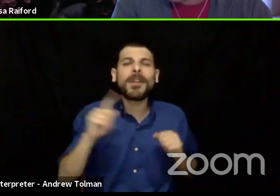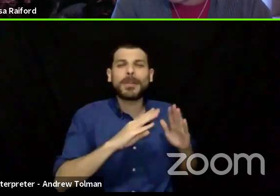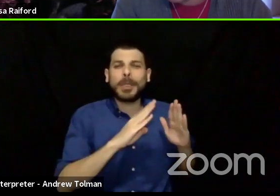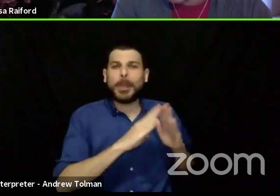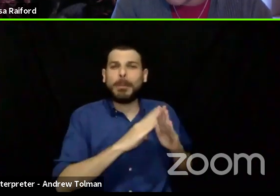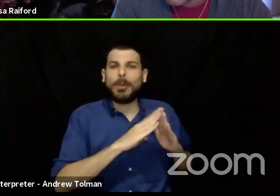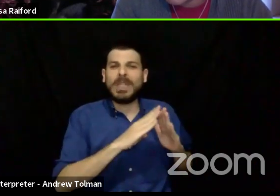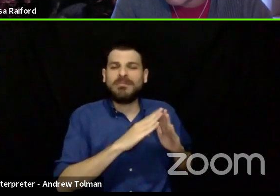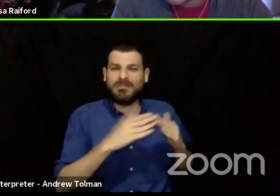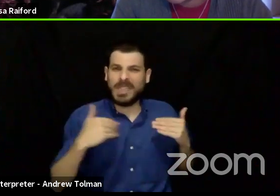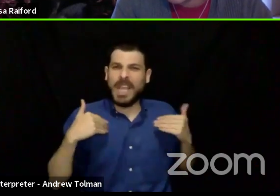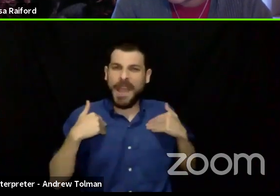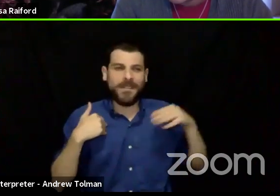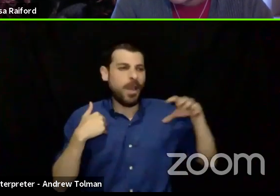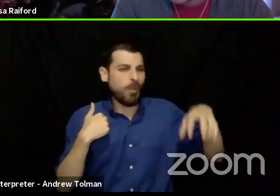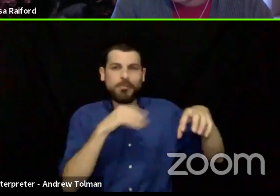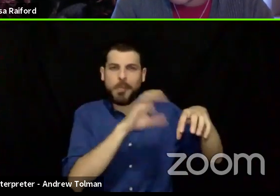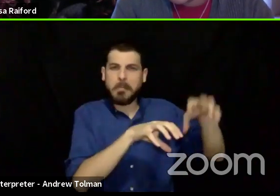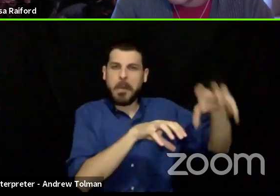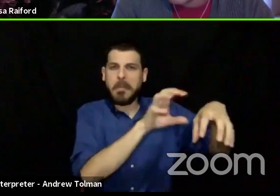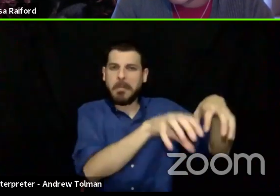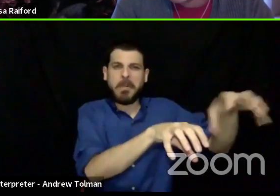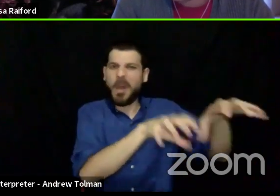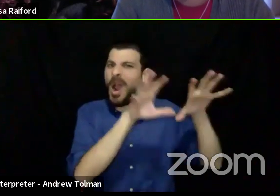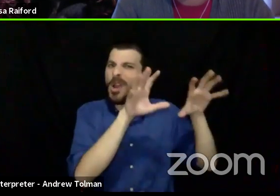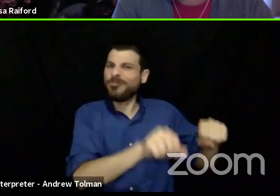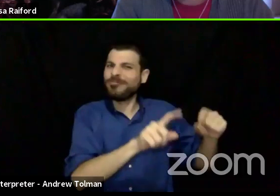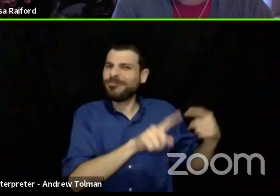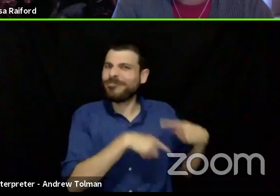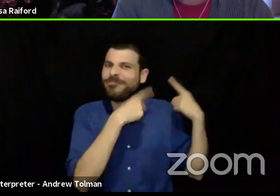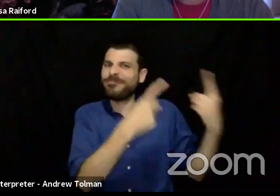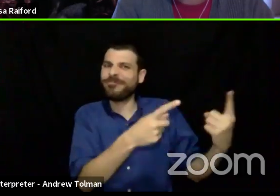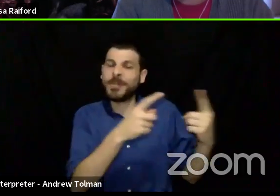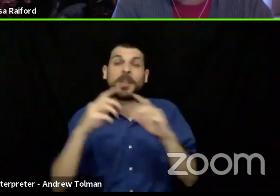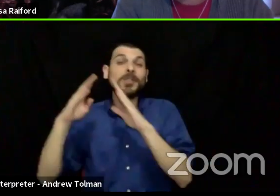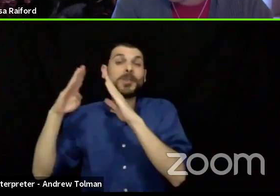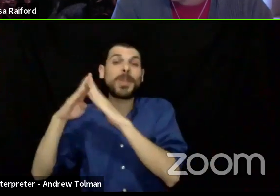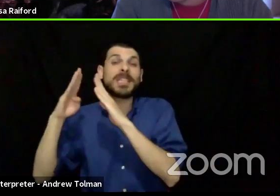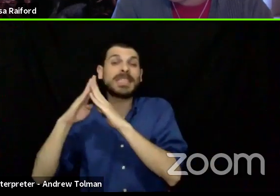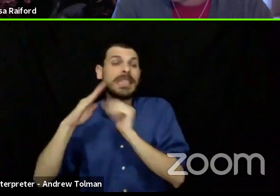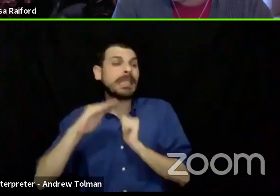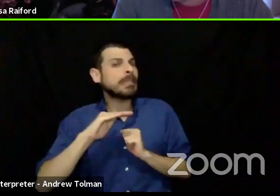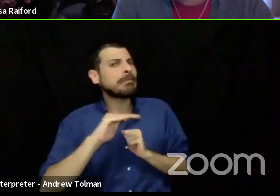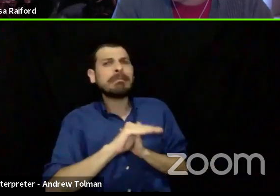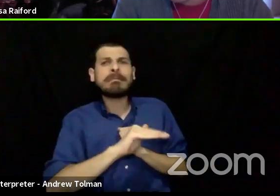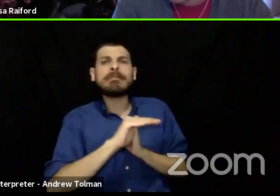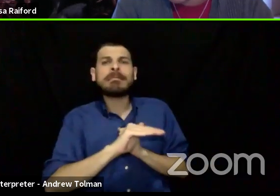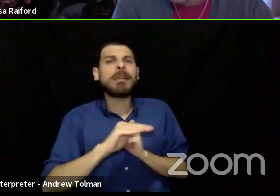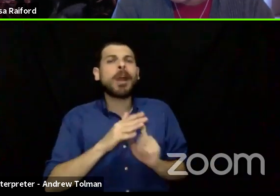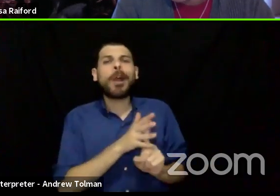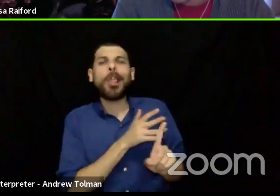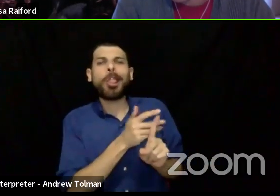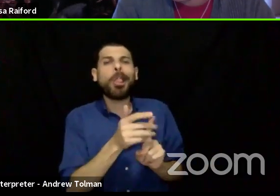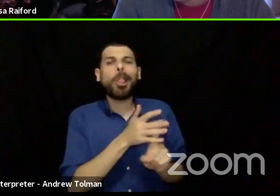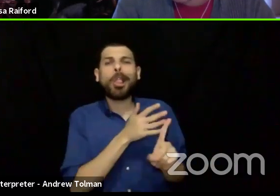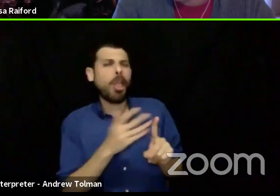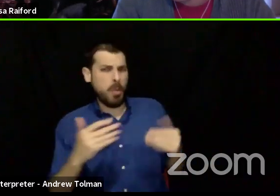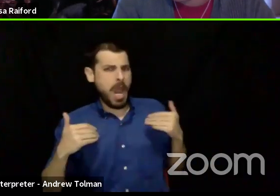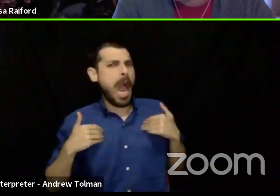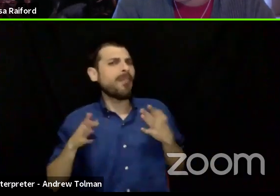real estate or proximity to it, they're literally telling them that there's a firm investment in their planning for their